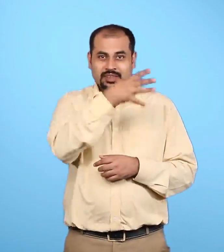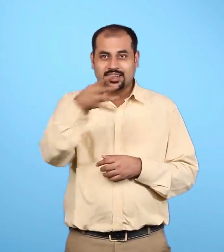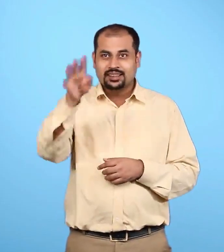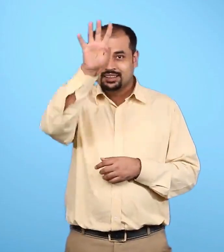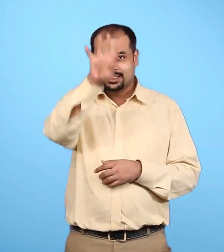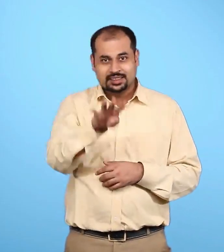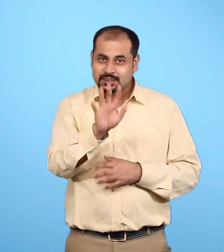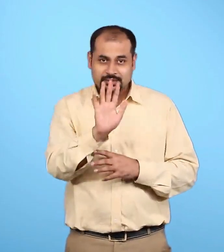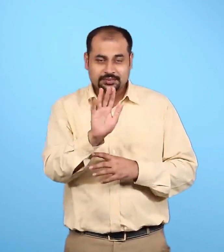this page.